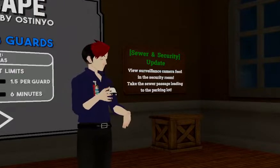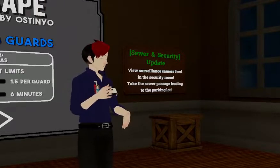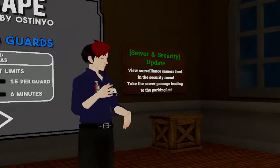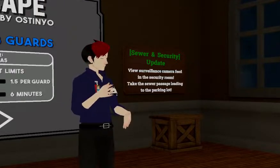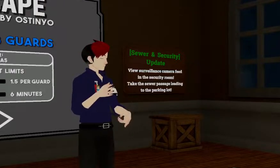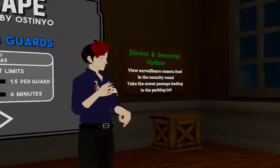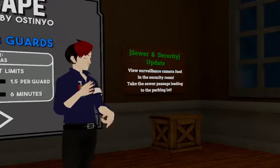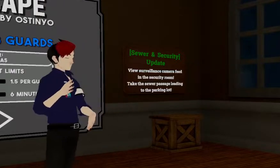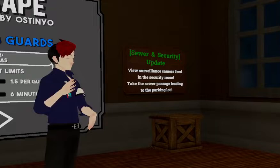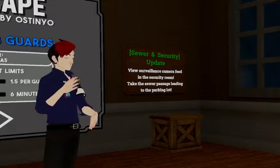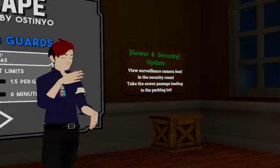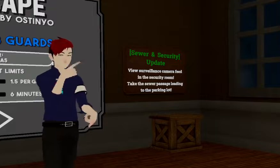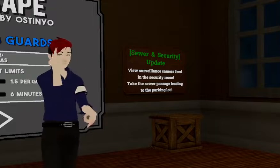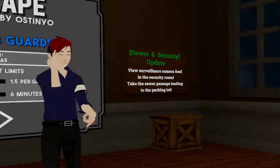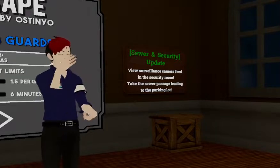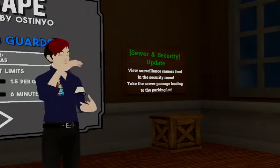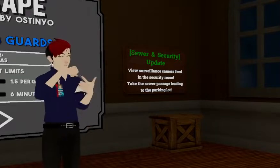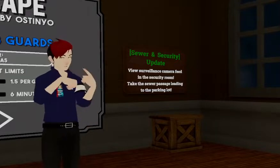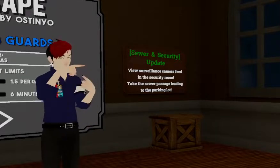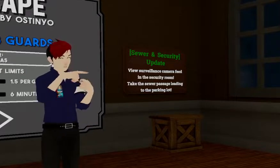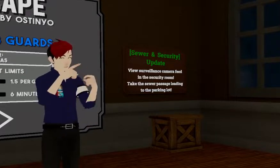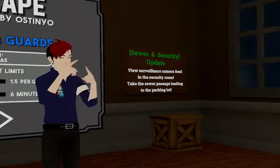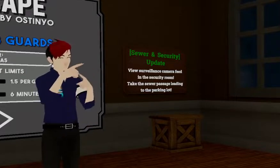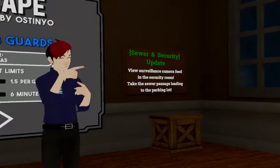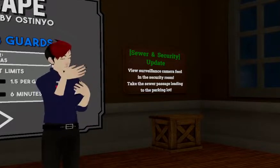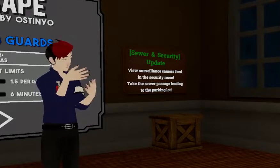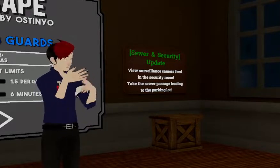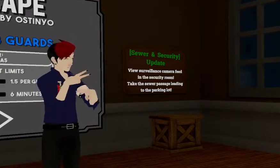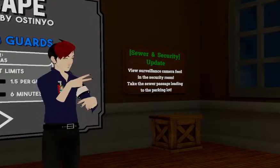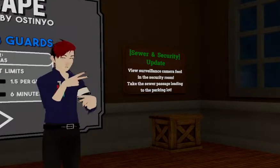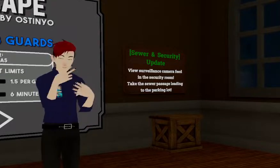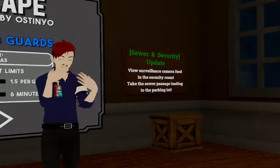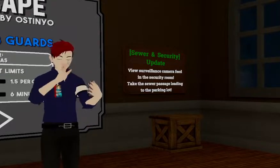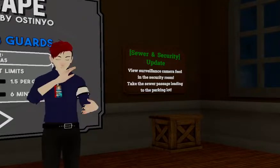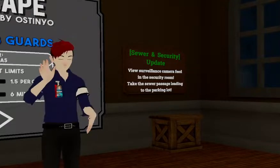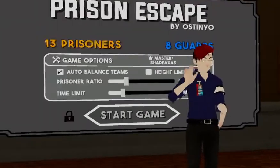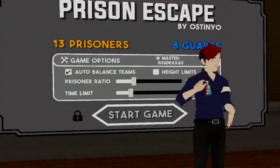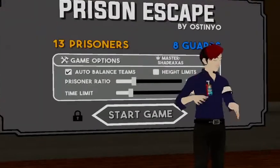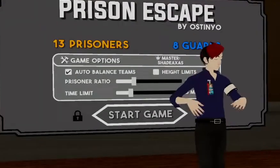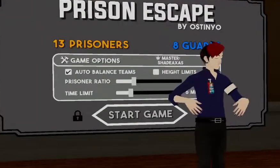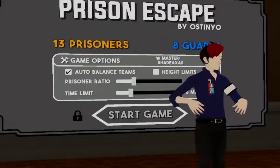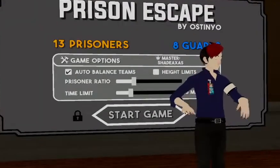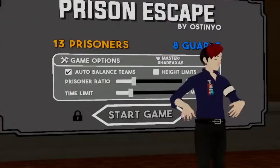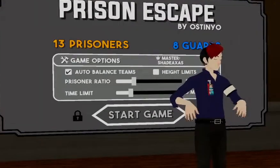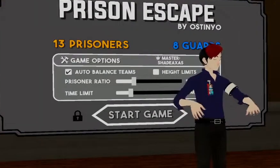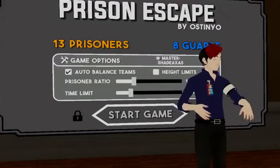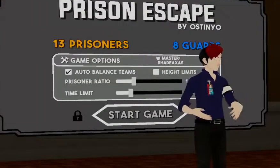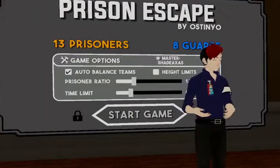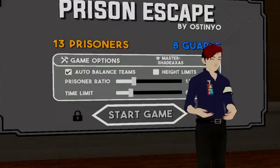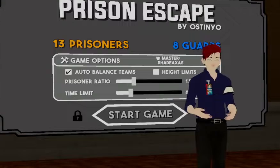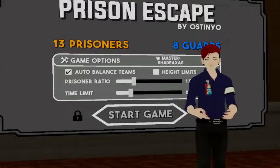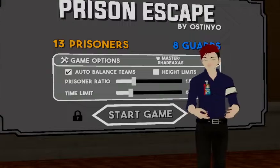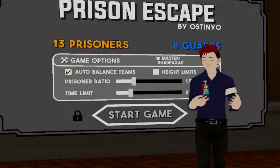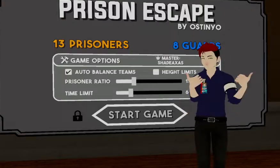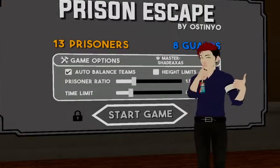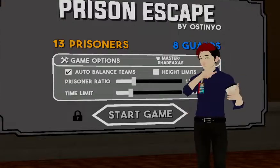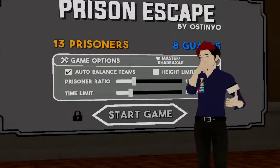a-okay. If you know the exact word you want to use, spell it. All right.